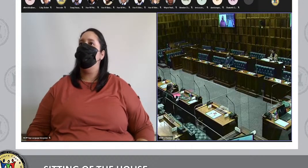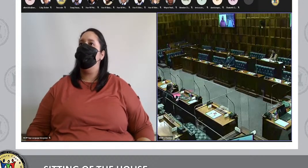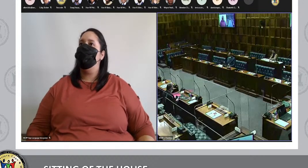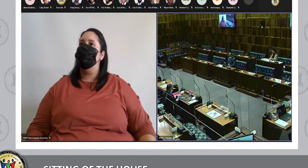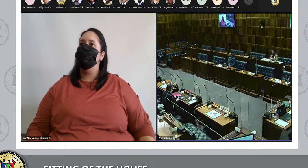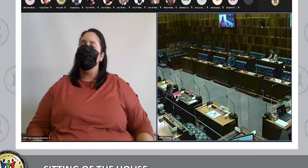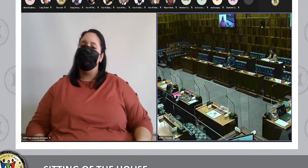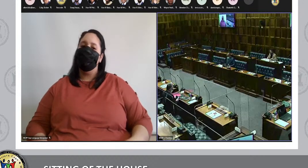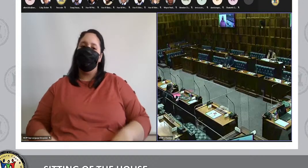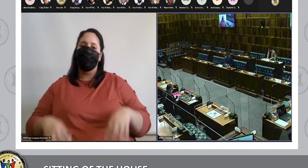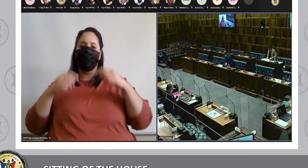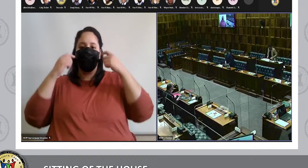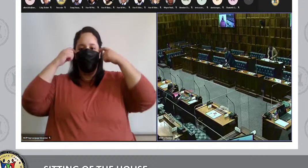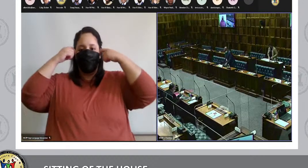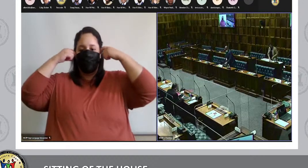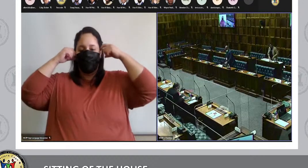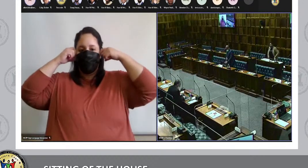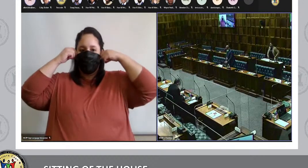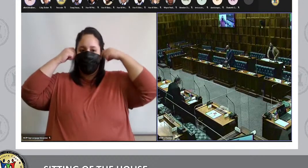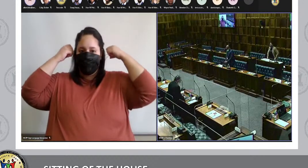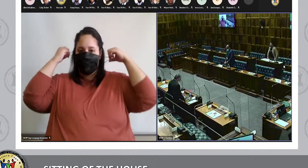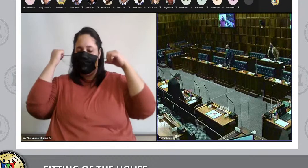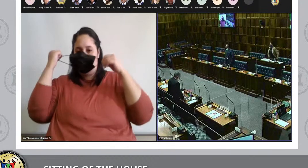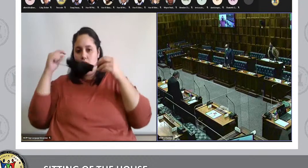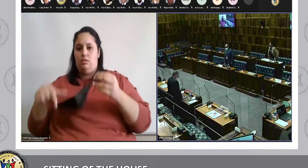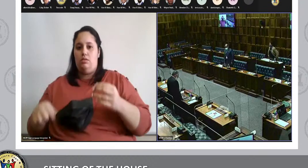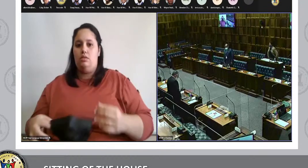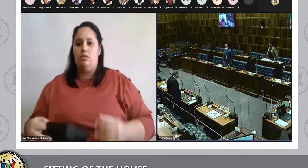Mr. Speaker.